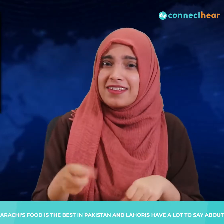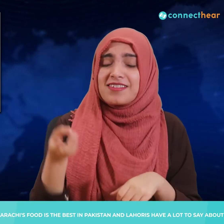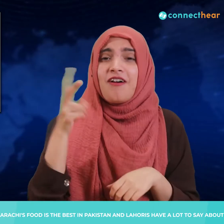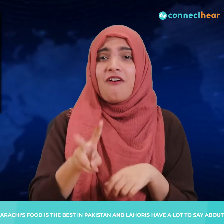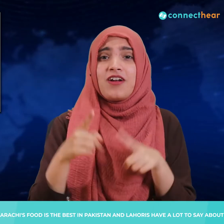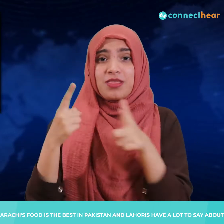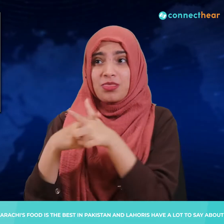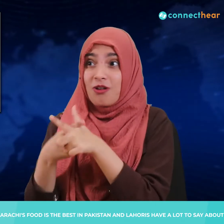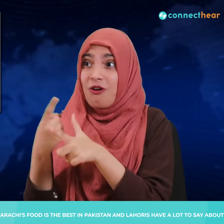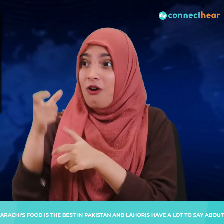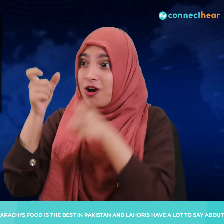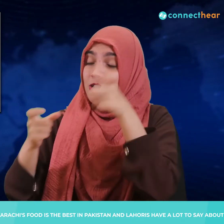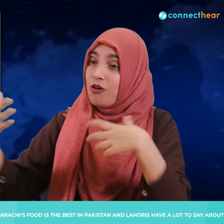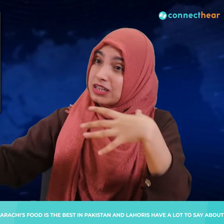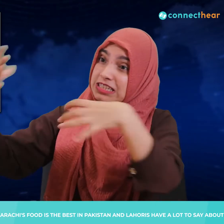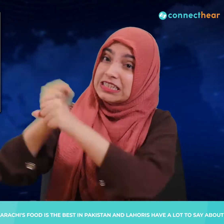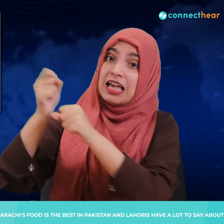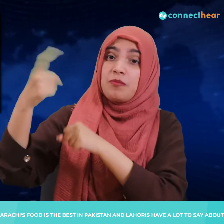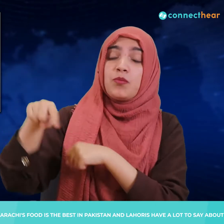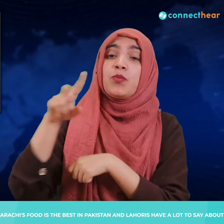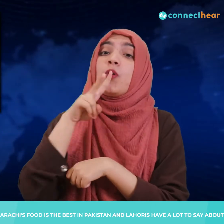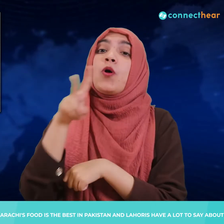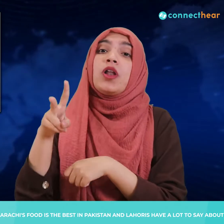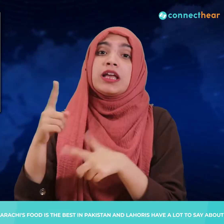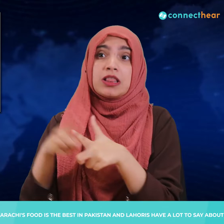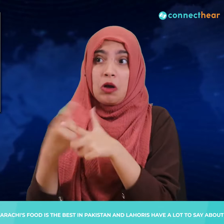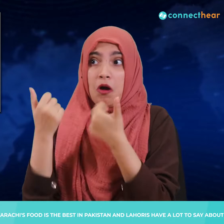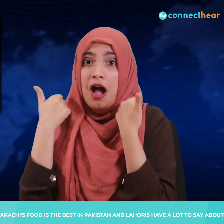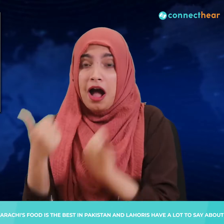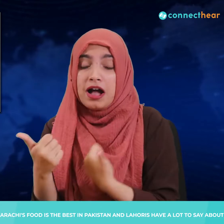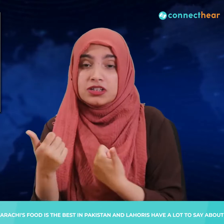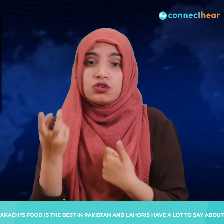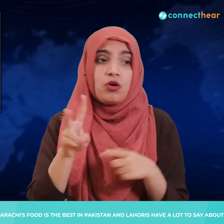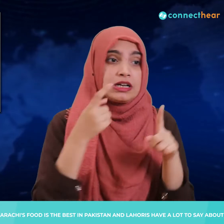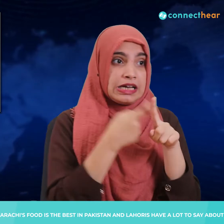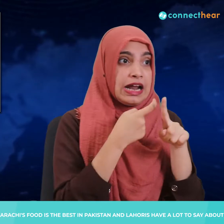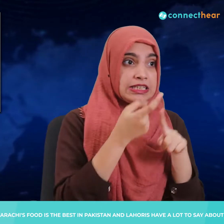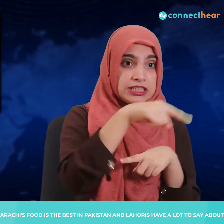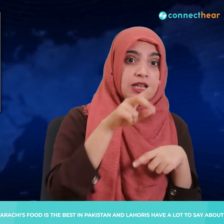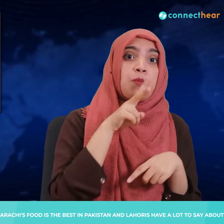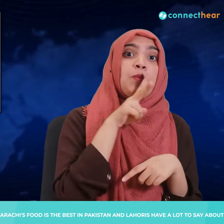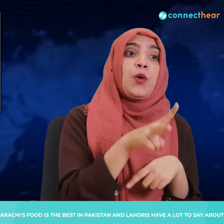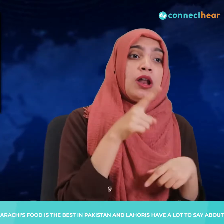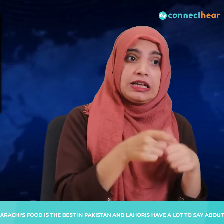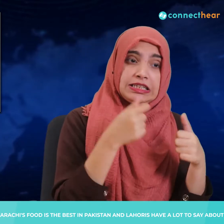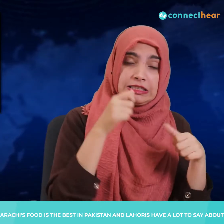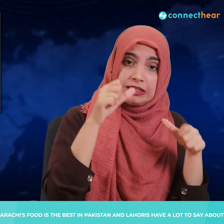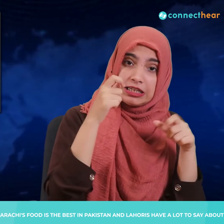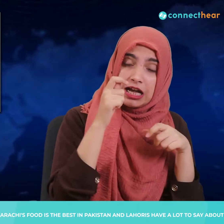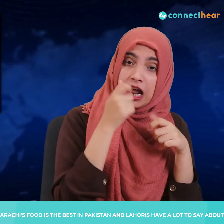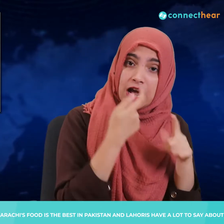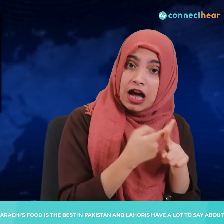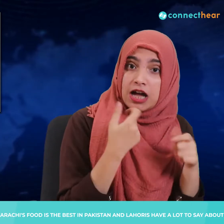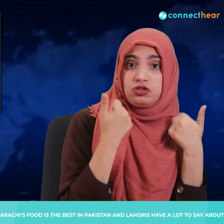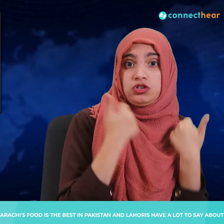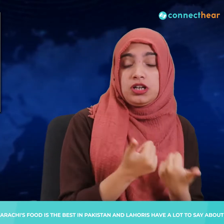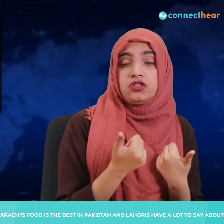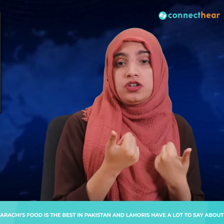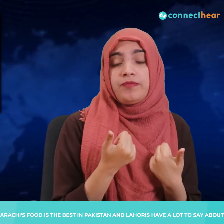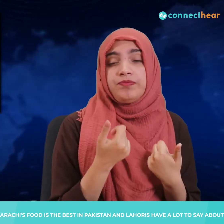As a Lahori, I'm ashamed to admit Karachi is Mecca of food in Pakistan, he wrote. Lahore doesn't have anything